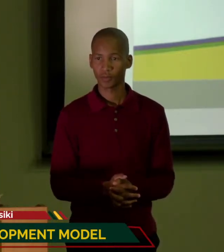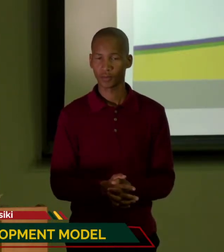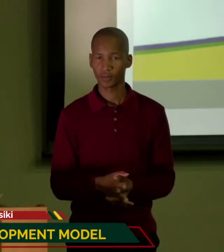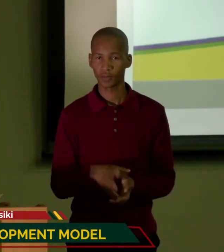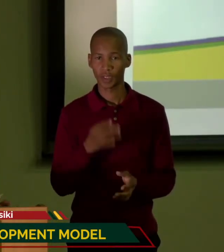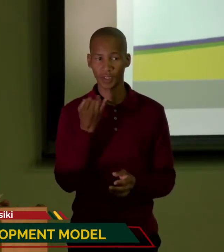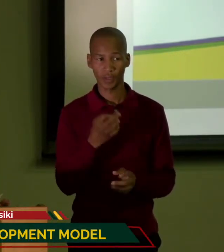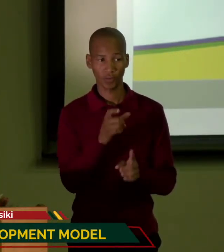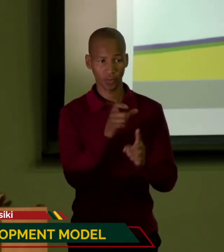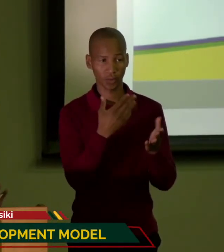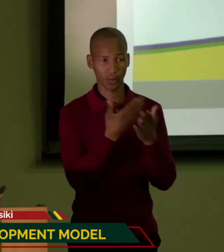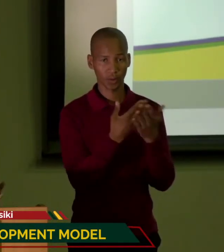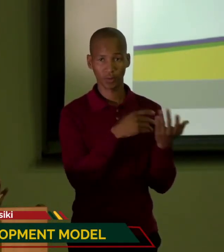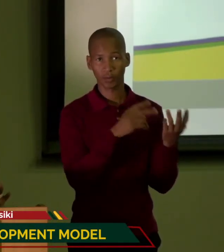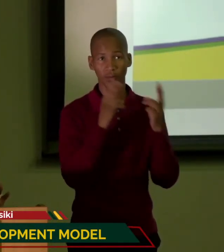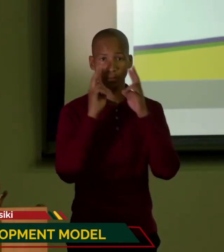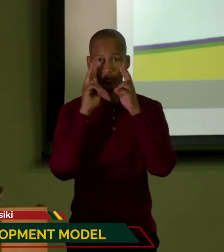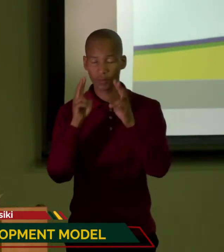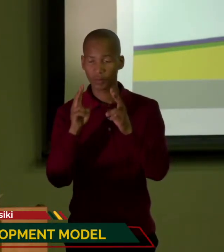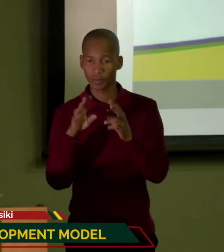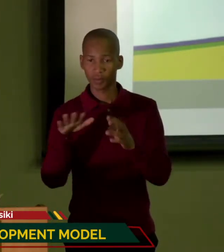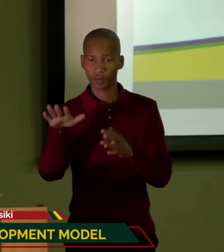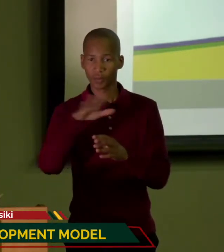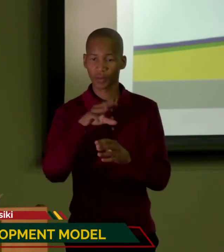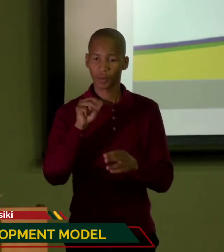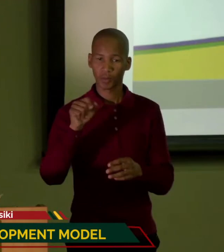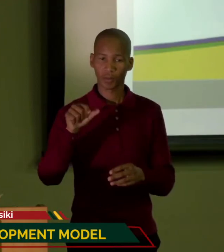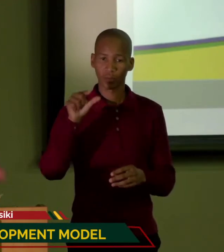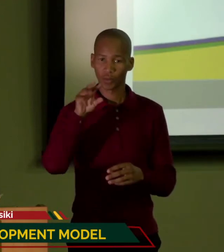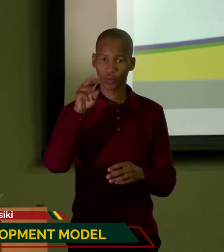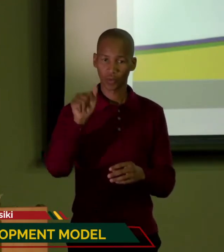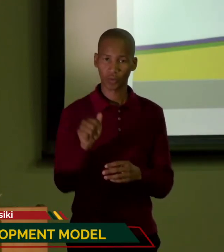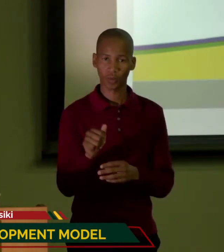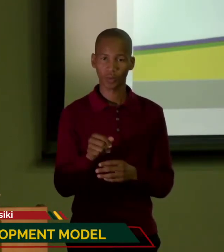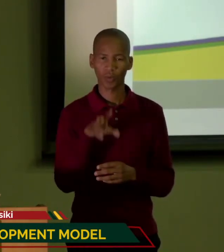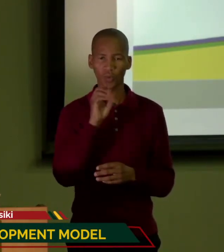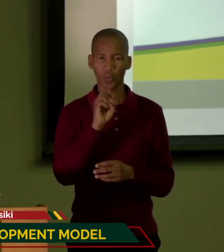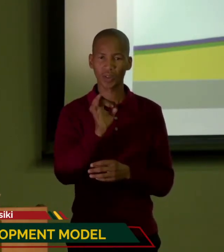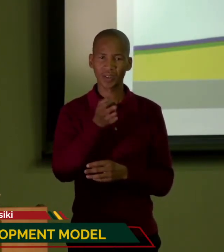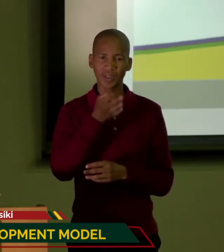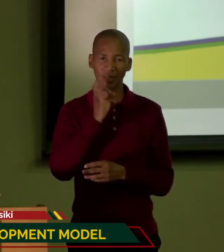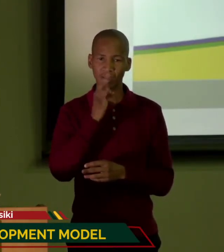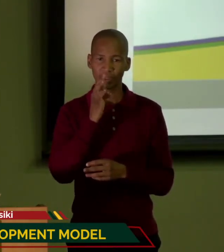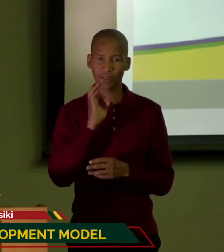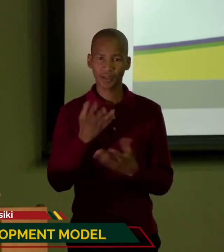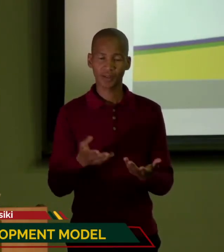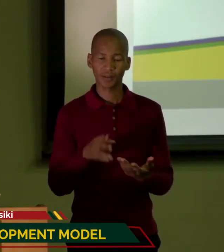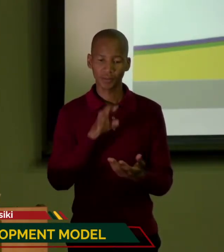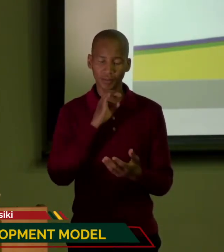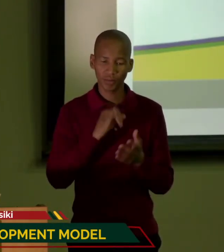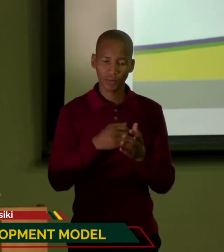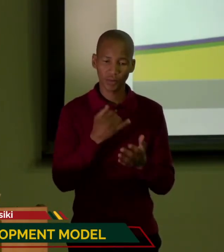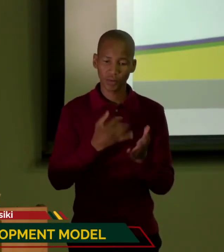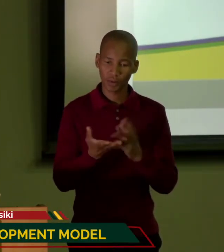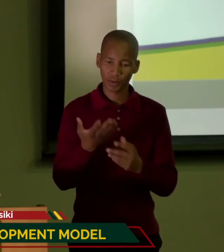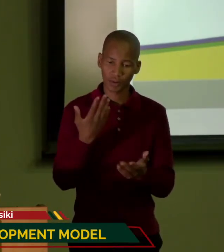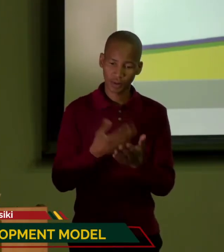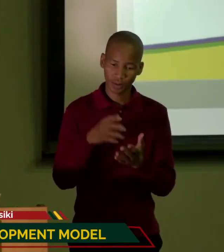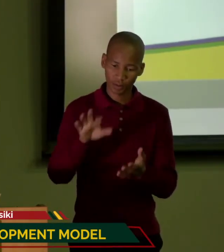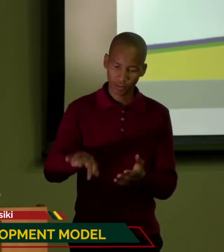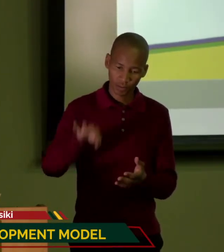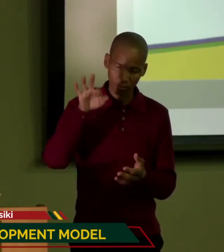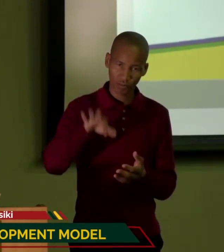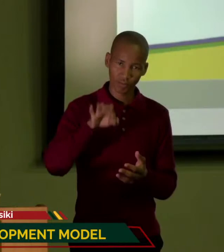that area, yasemagwa, ufika kuneti, it's hand-picked.